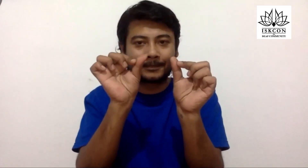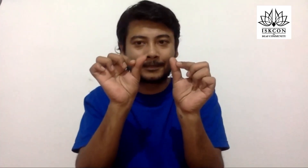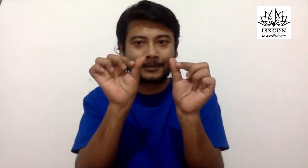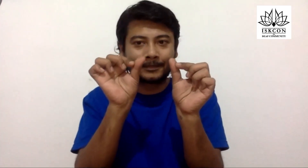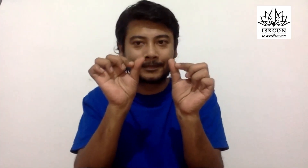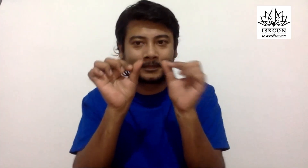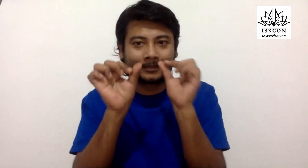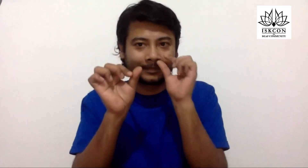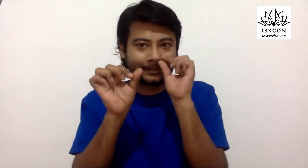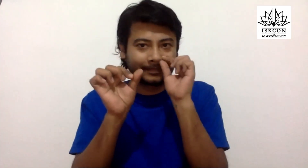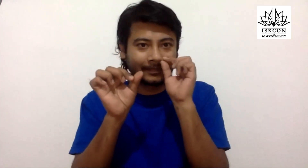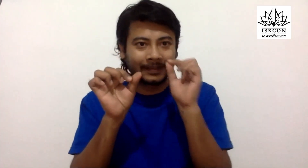are swinging to and fro.